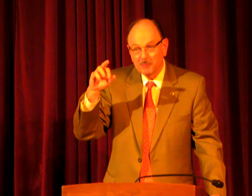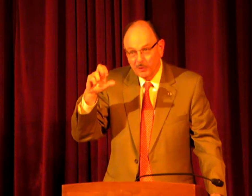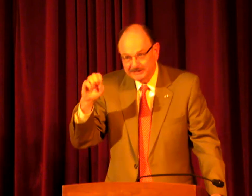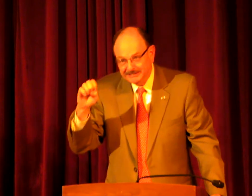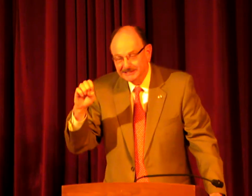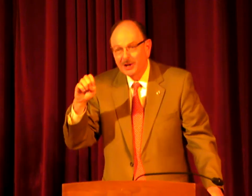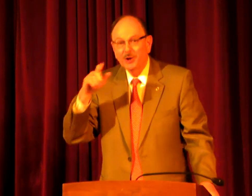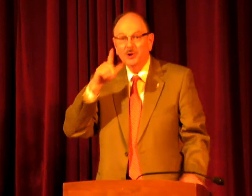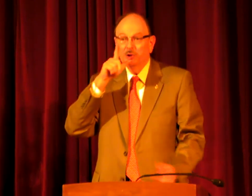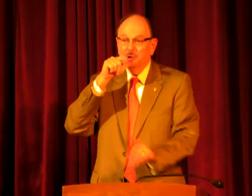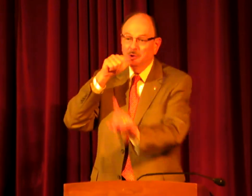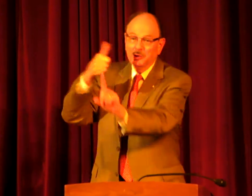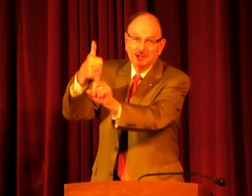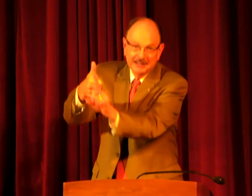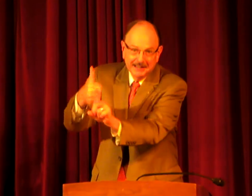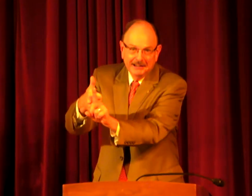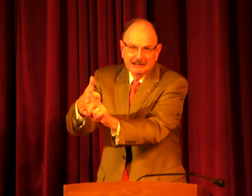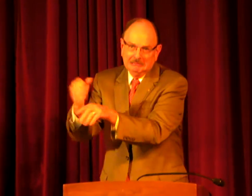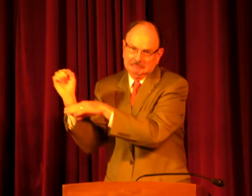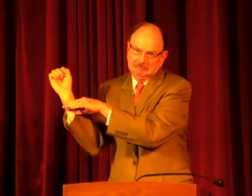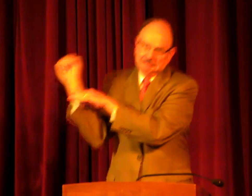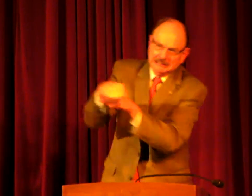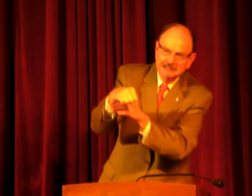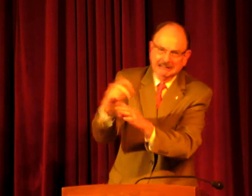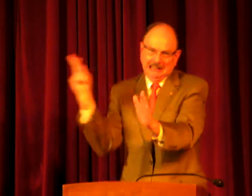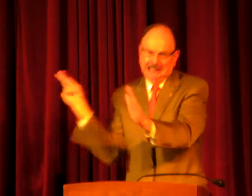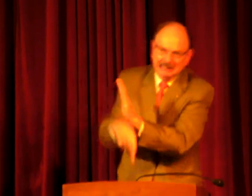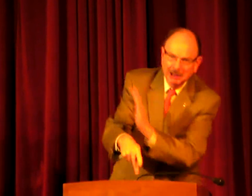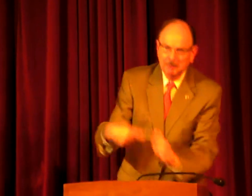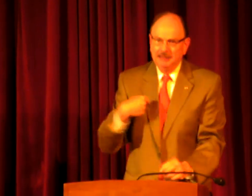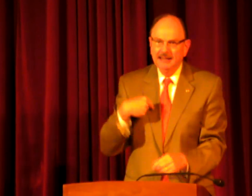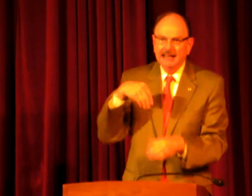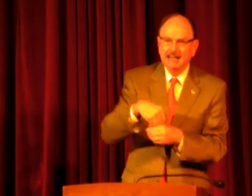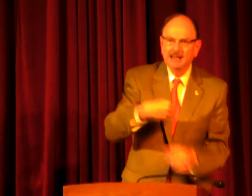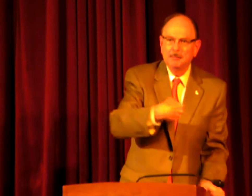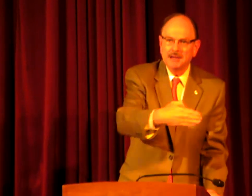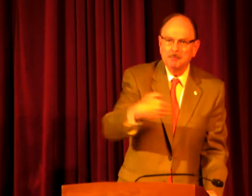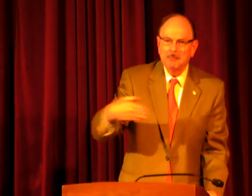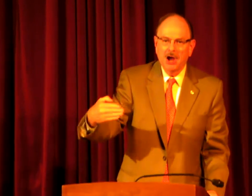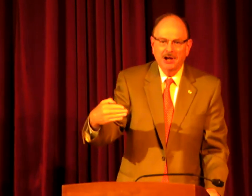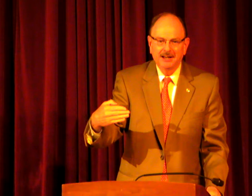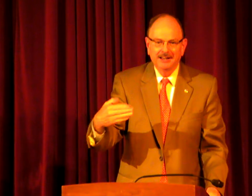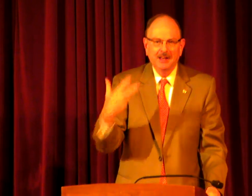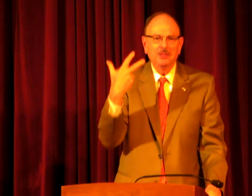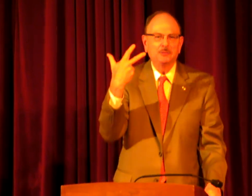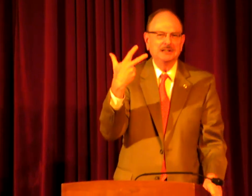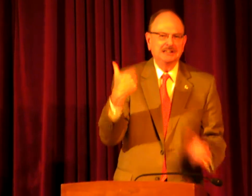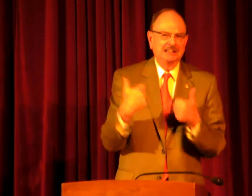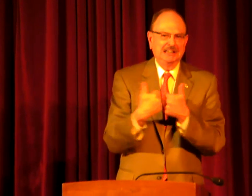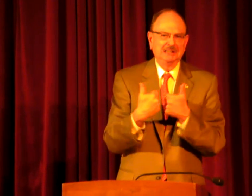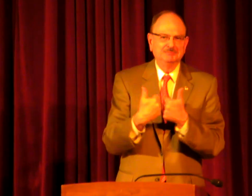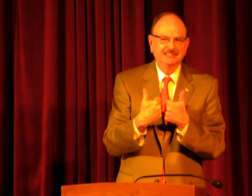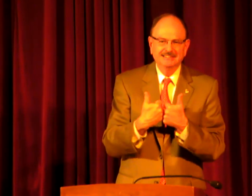valedictorian, Austin Morse, who killed me in a ping pong